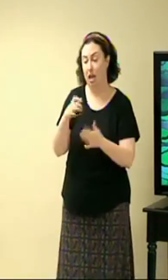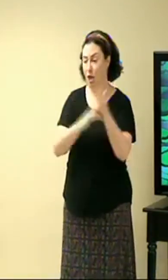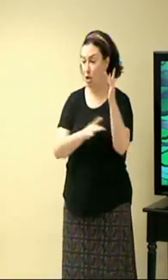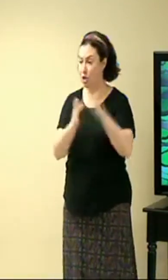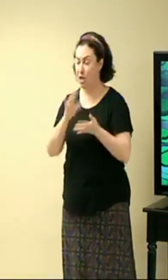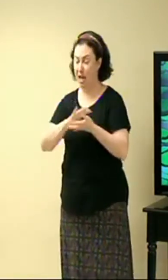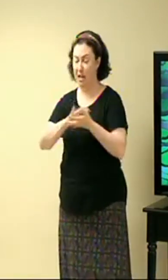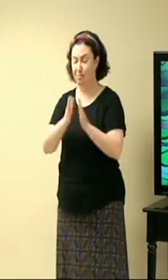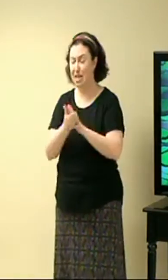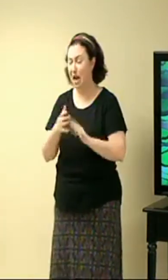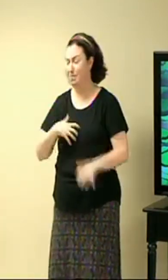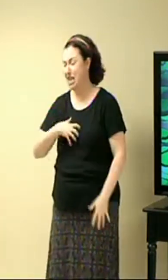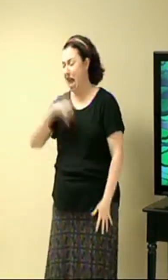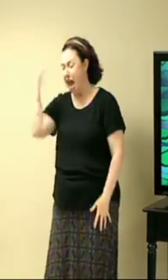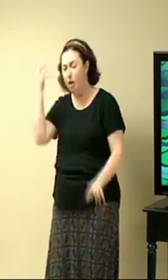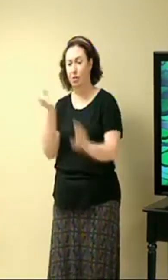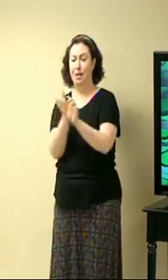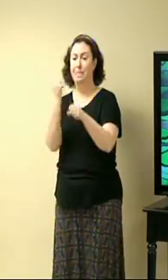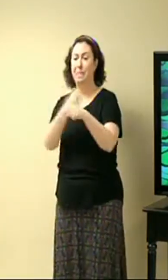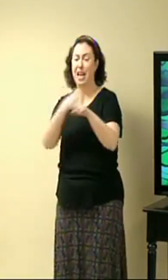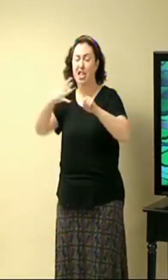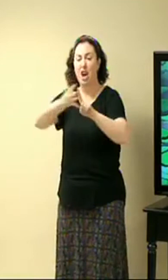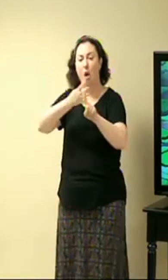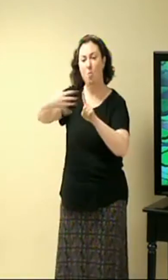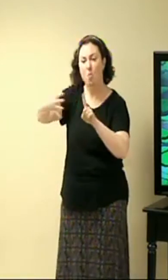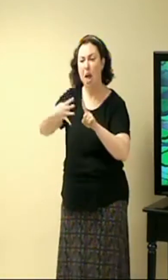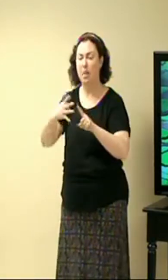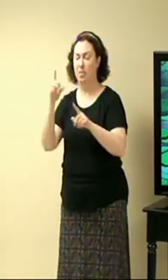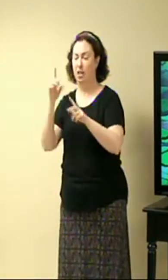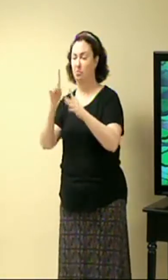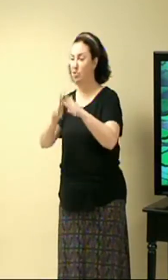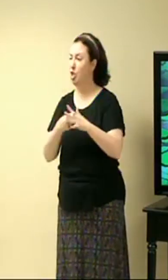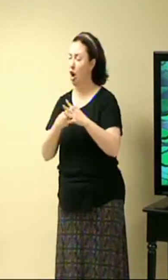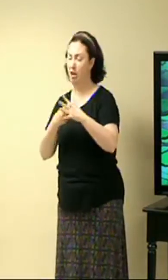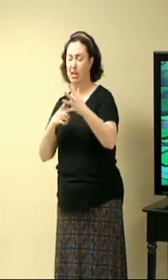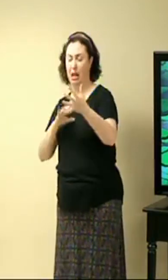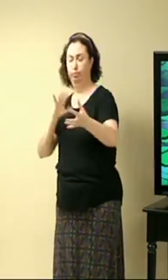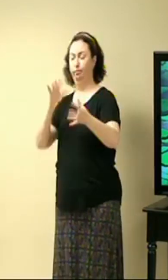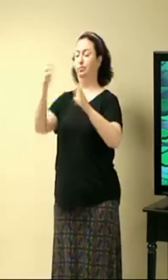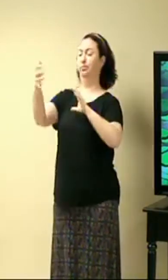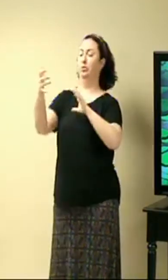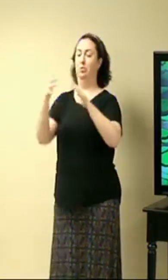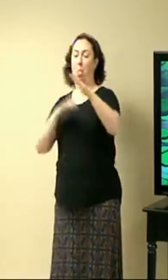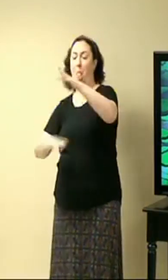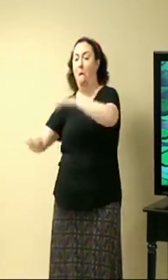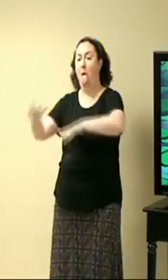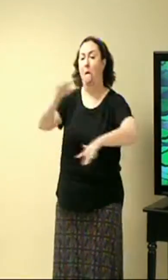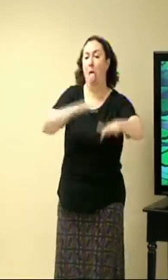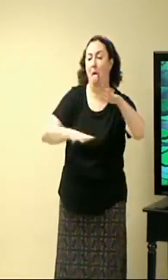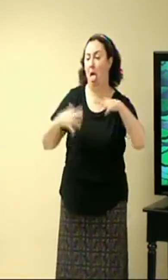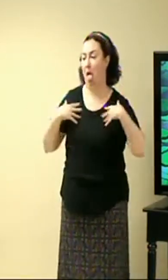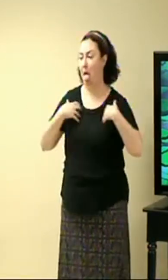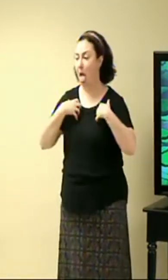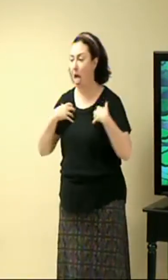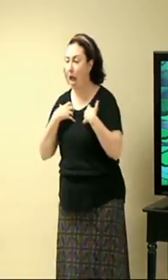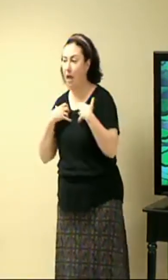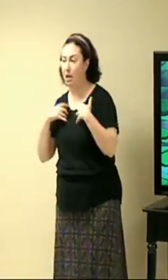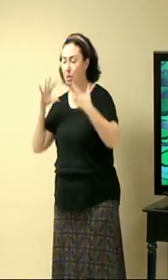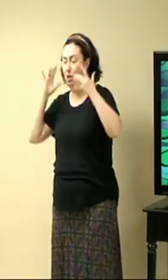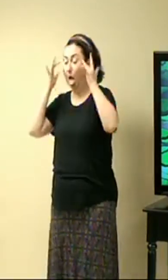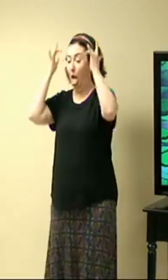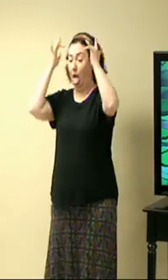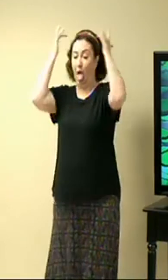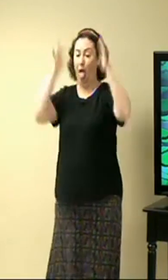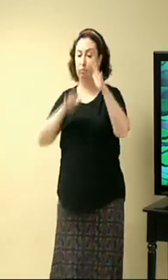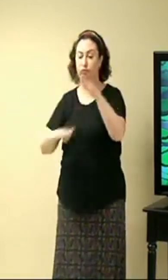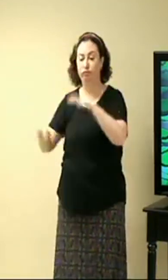chases everybody out of the temple. You can imagine the chaos. There would have been animals like sheep running around, buying, terrified out of their mind.